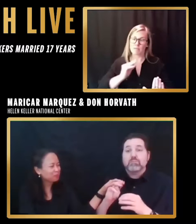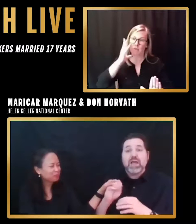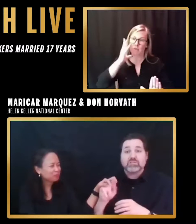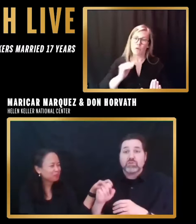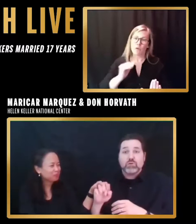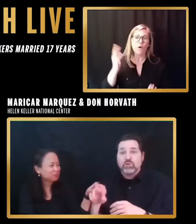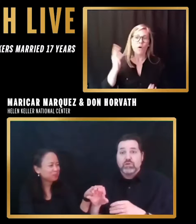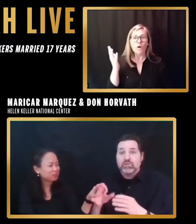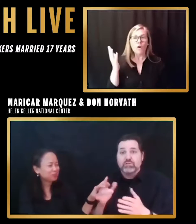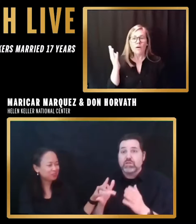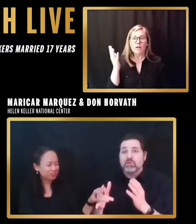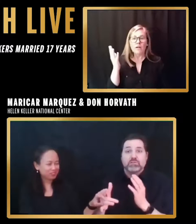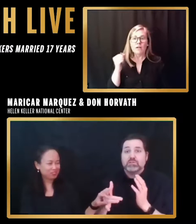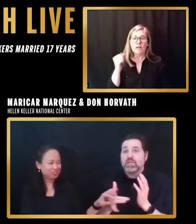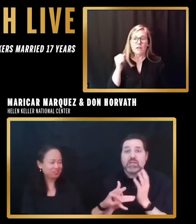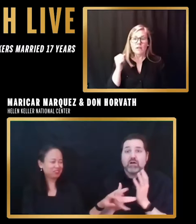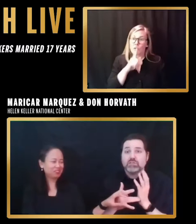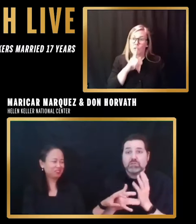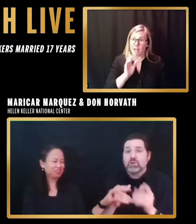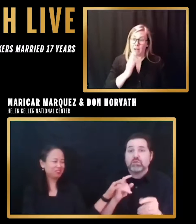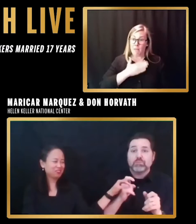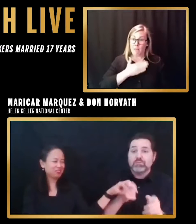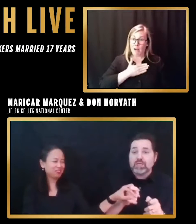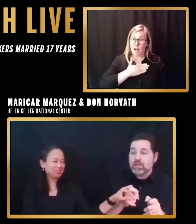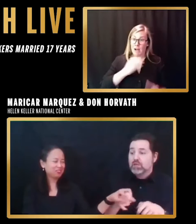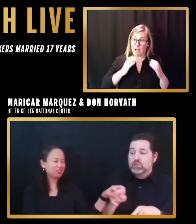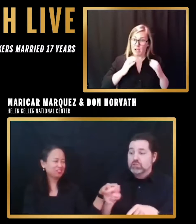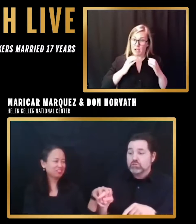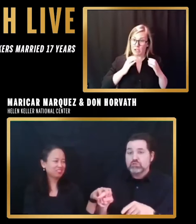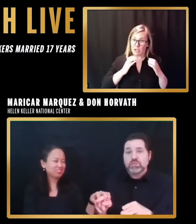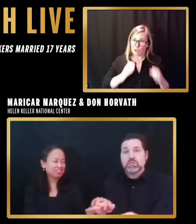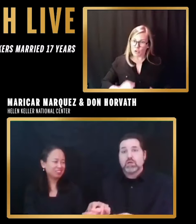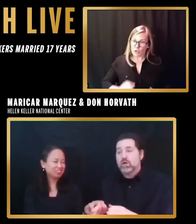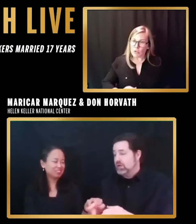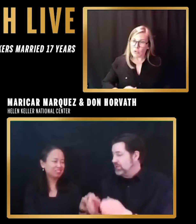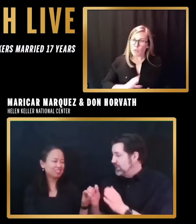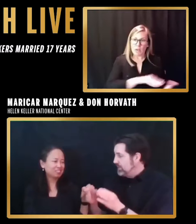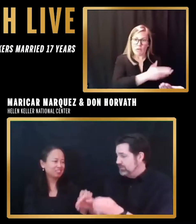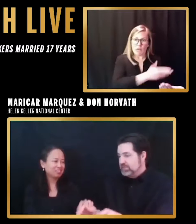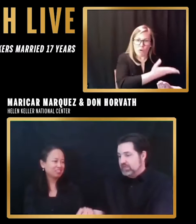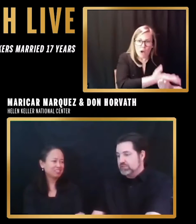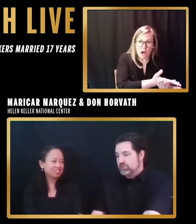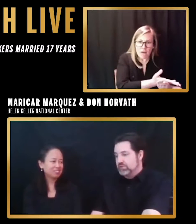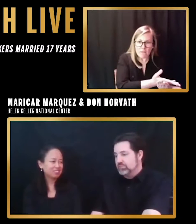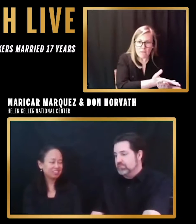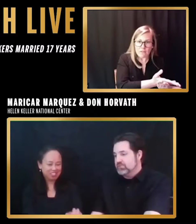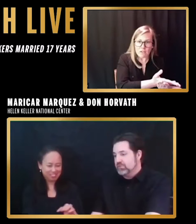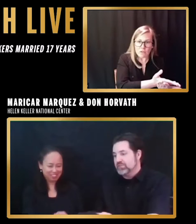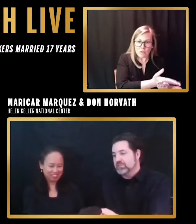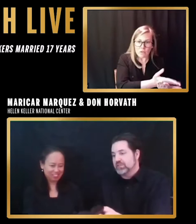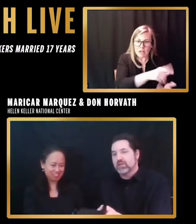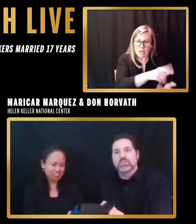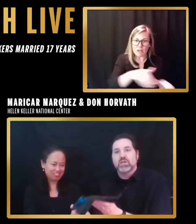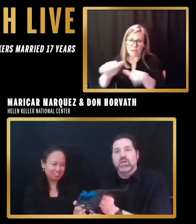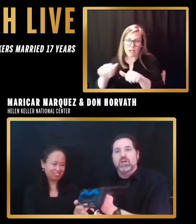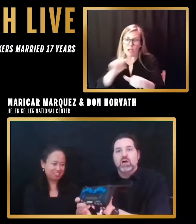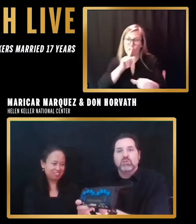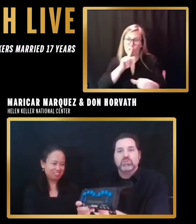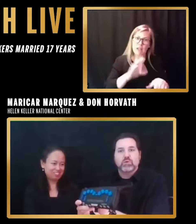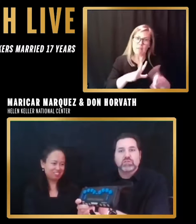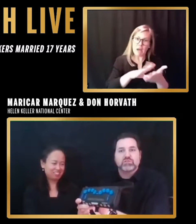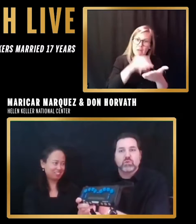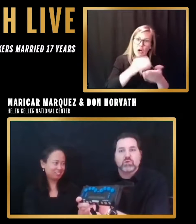like master their technology, whether it be using, can I show them some of the technology?